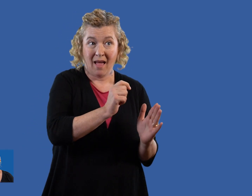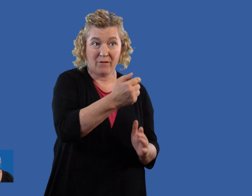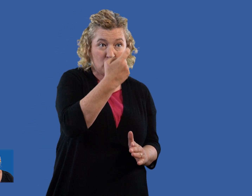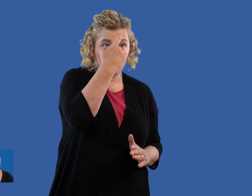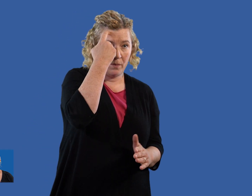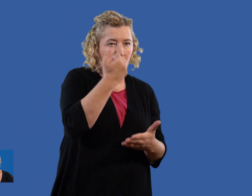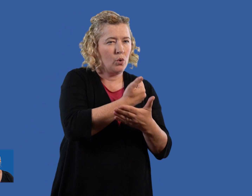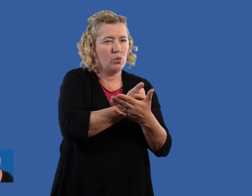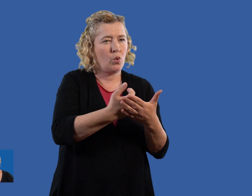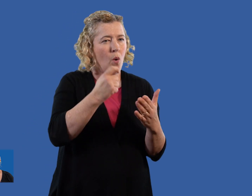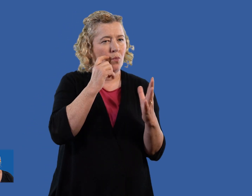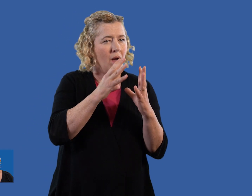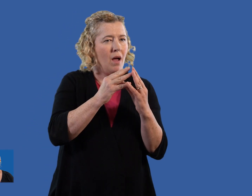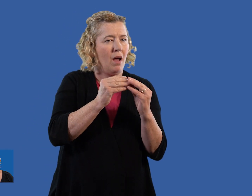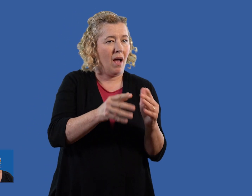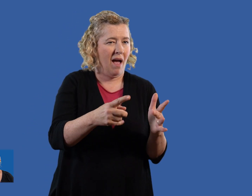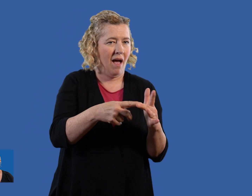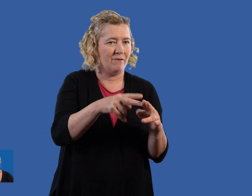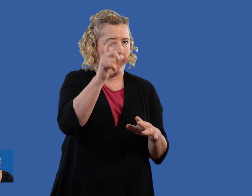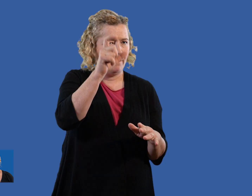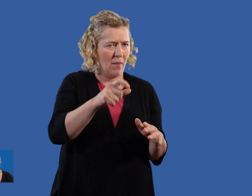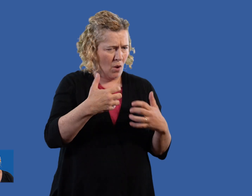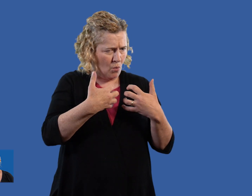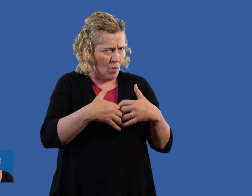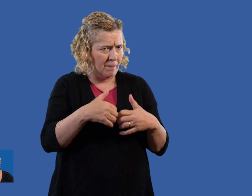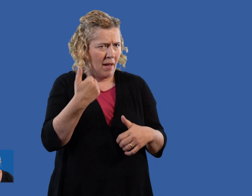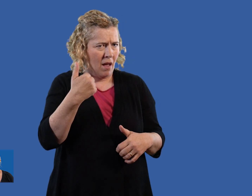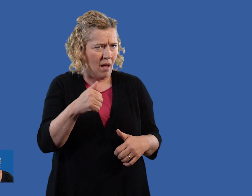able to process what's happened.